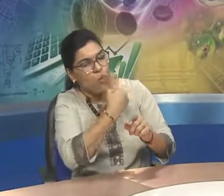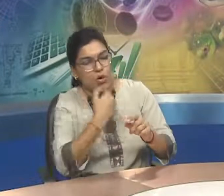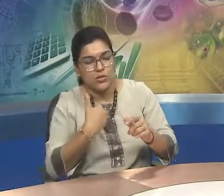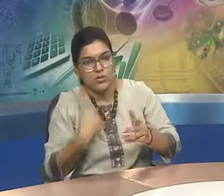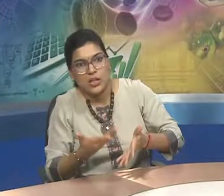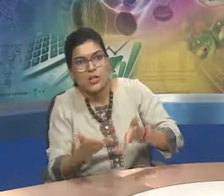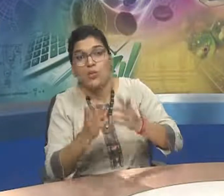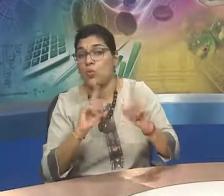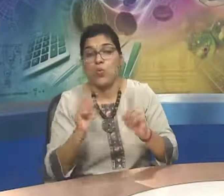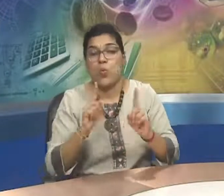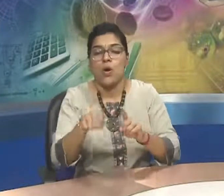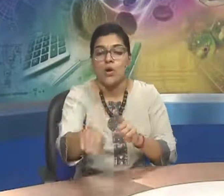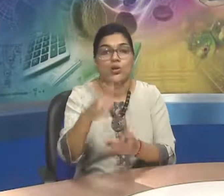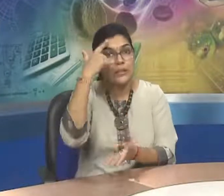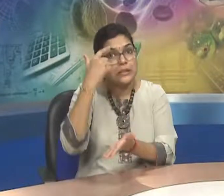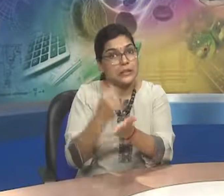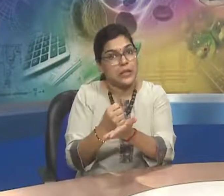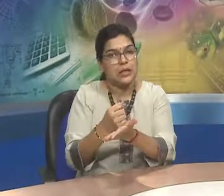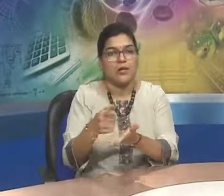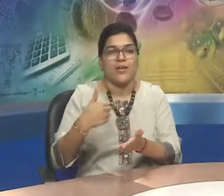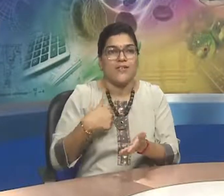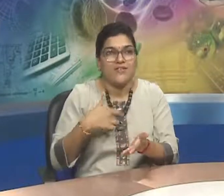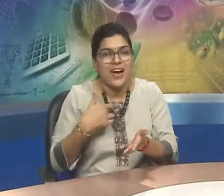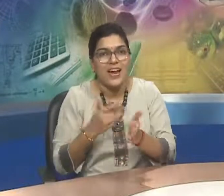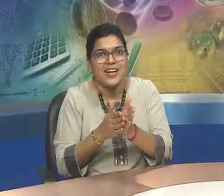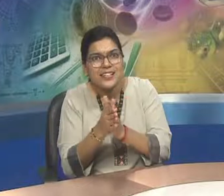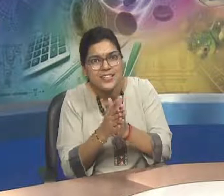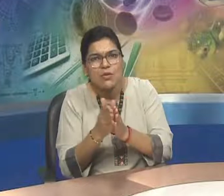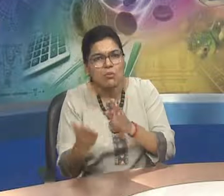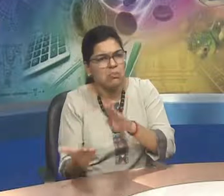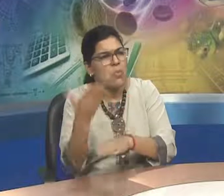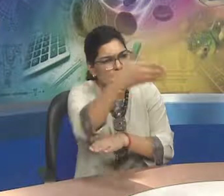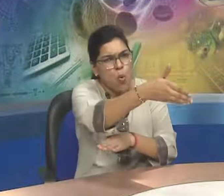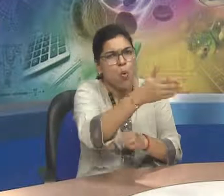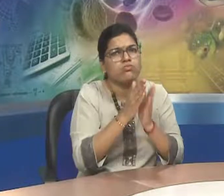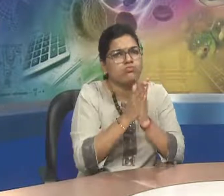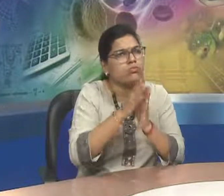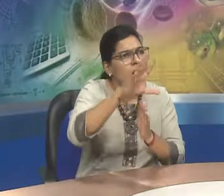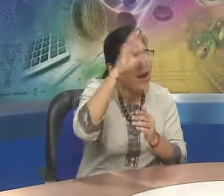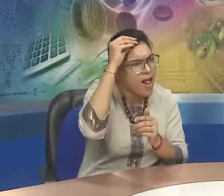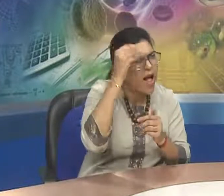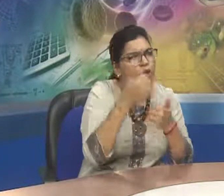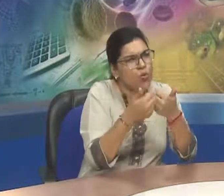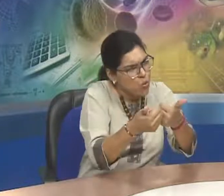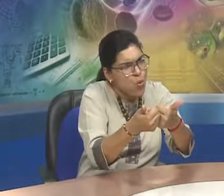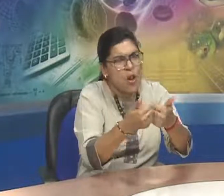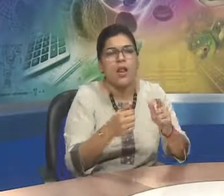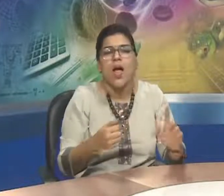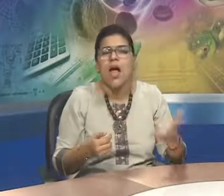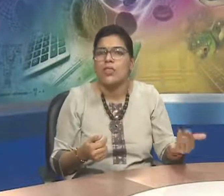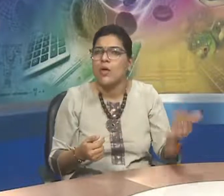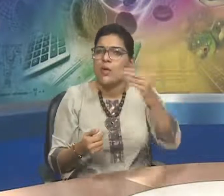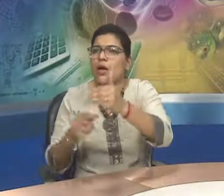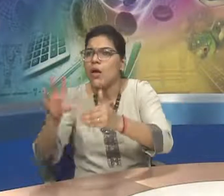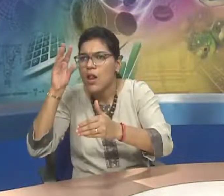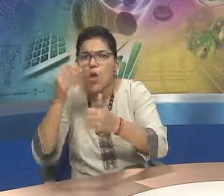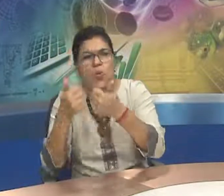to follow some other religion, so that is not